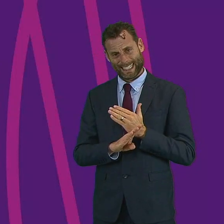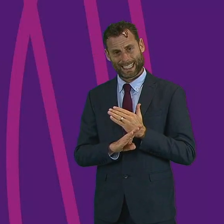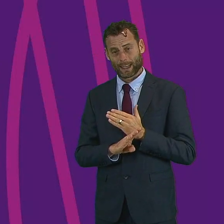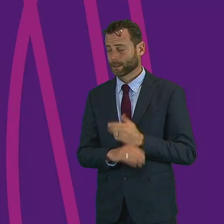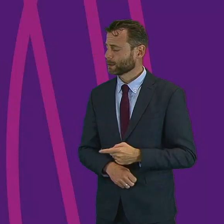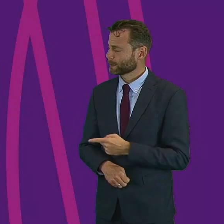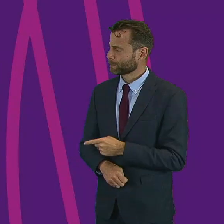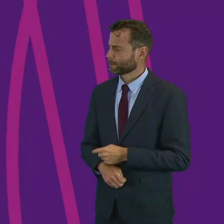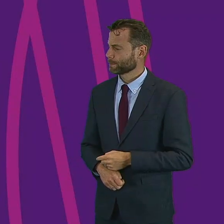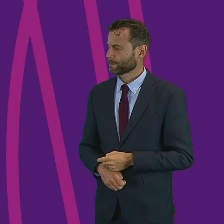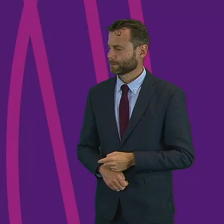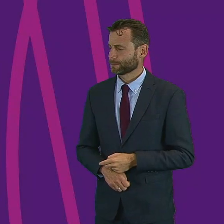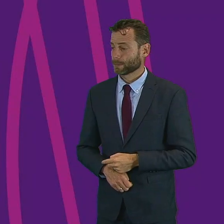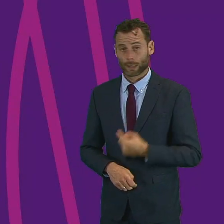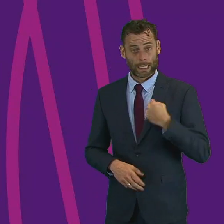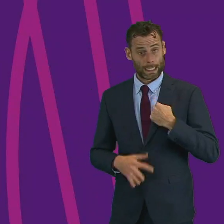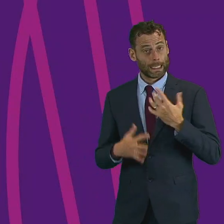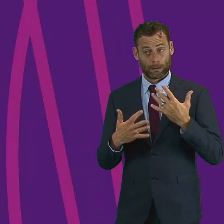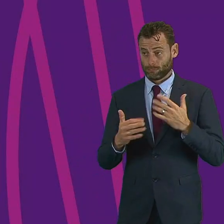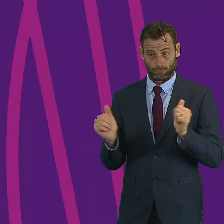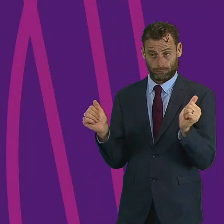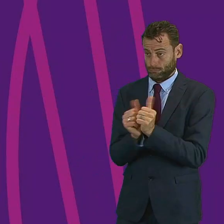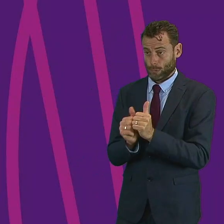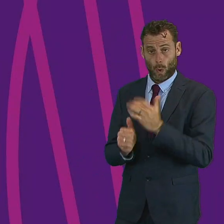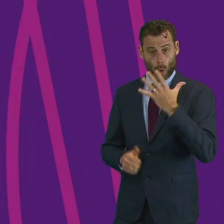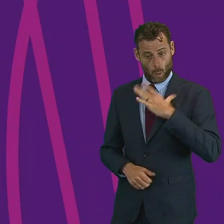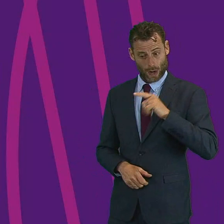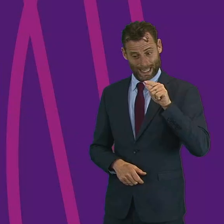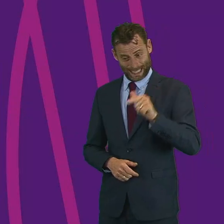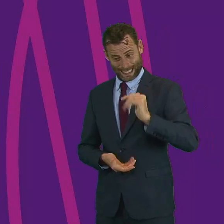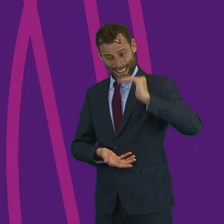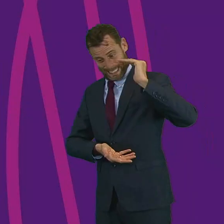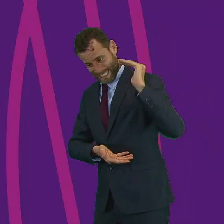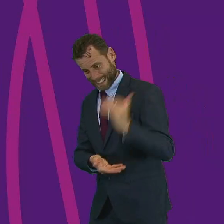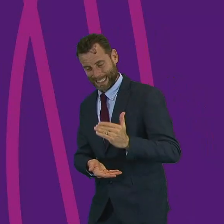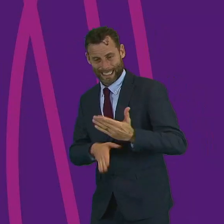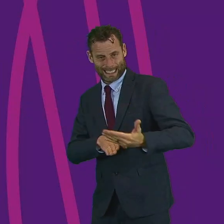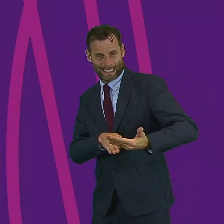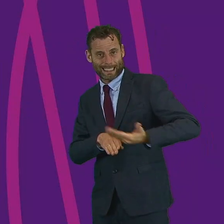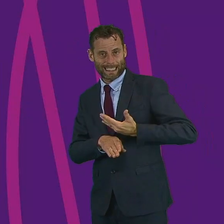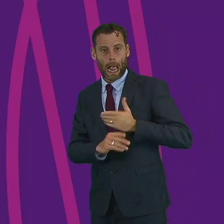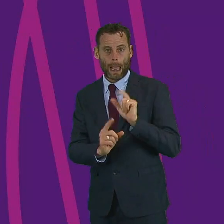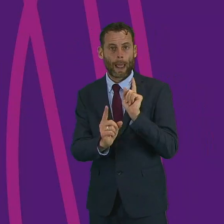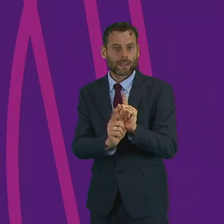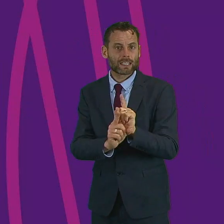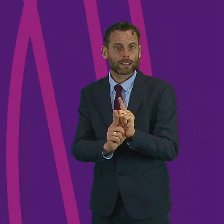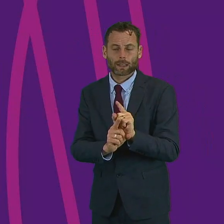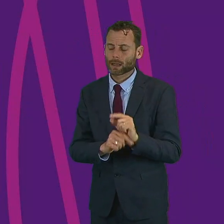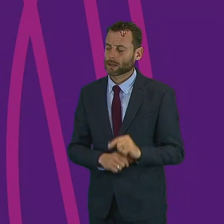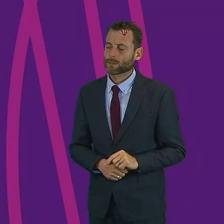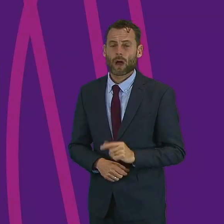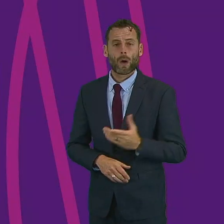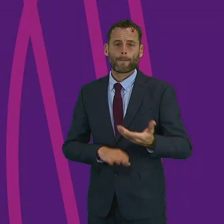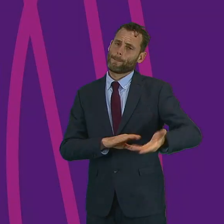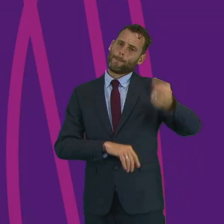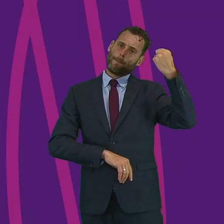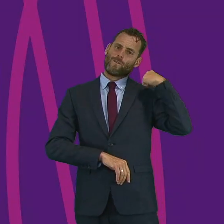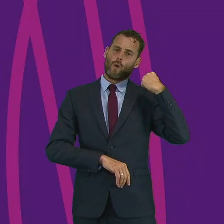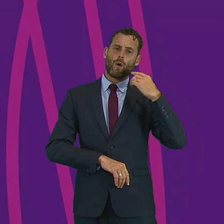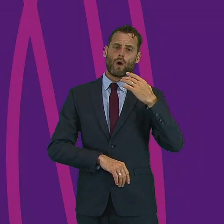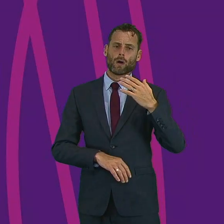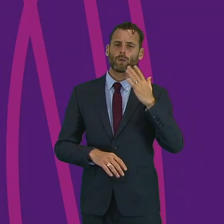and certainly we are reminded of that in the figures right now, this pandemic will not end at the end of October, and therefore the impact on the economy